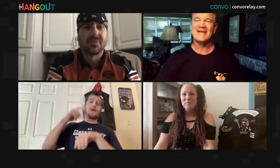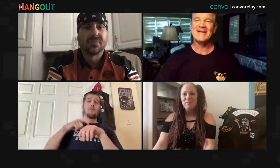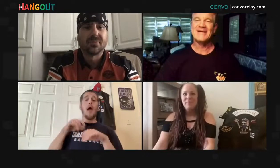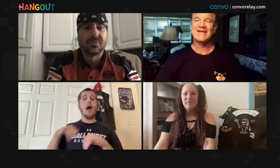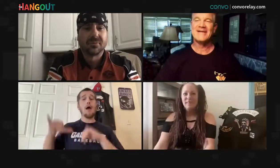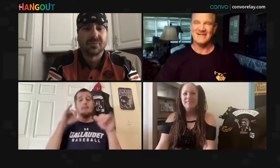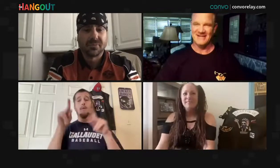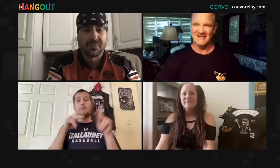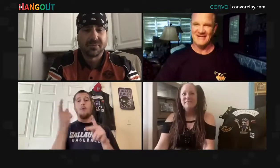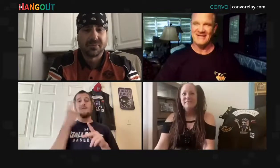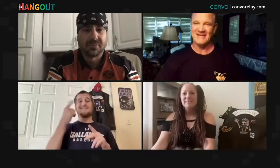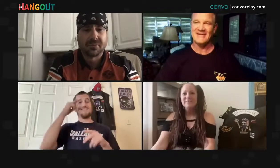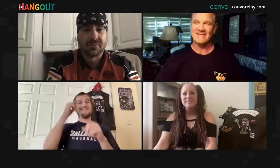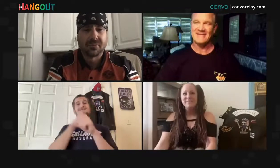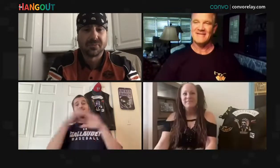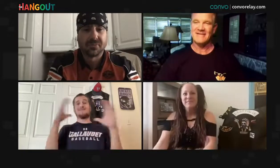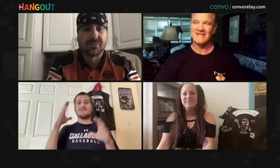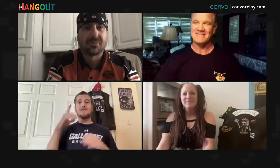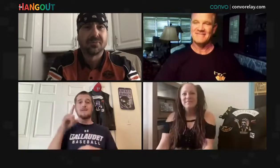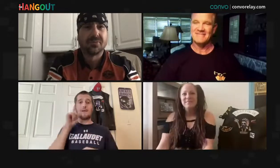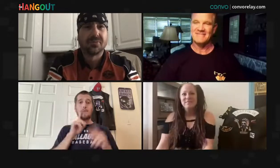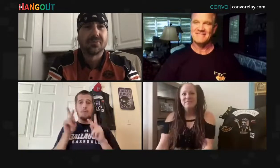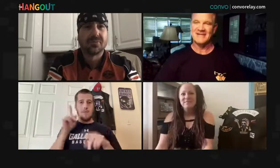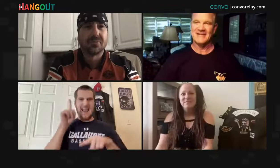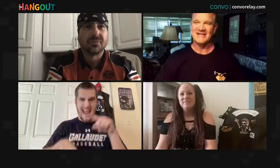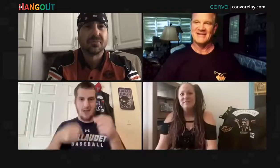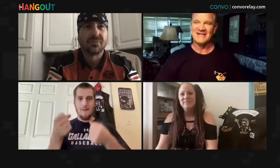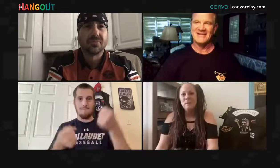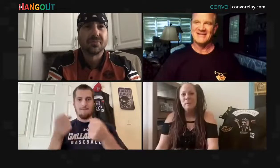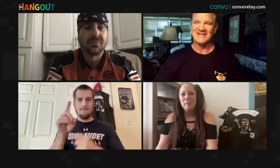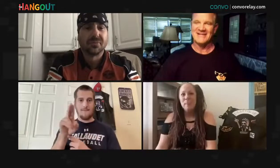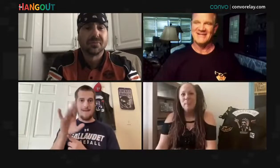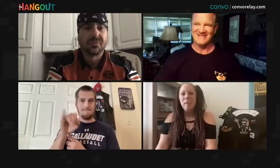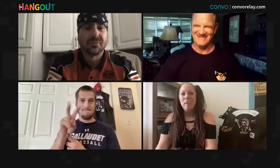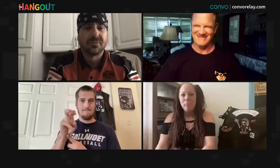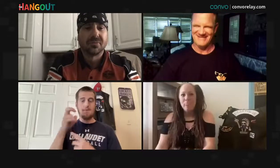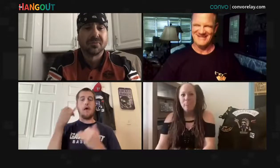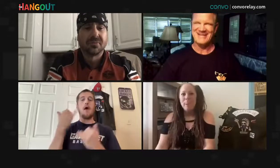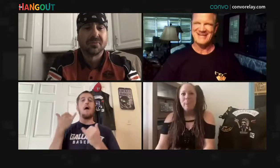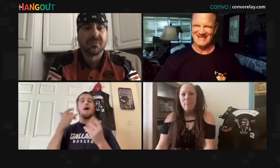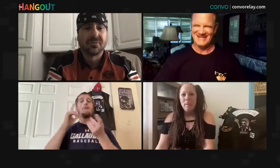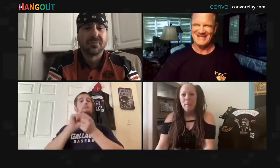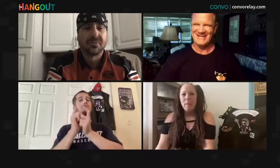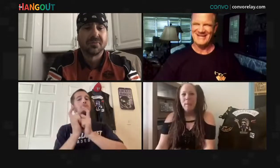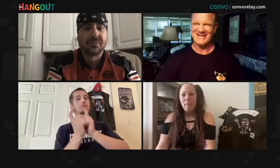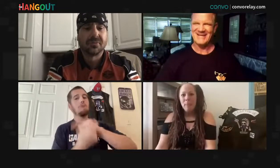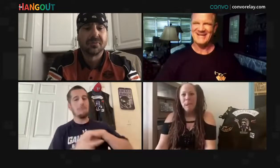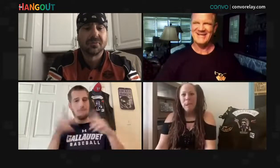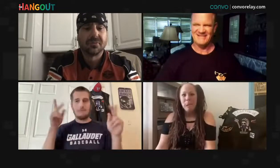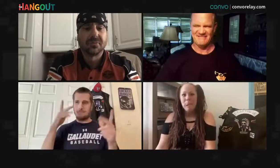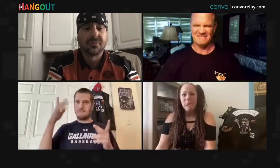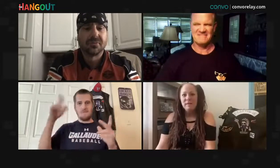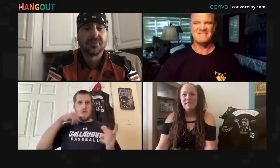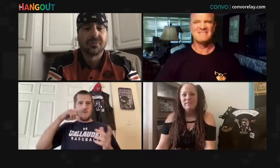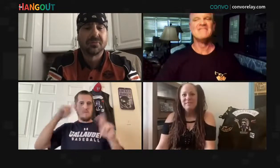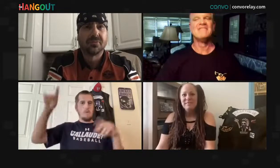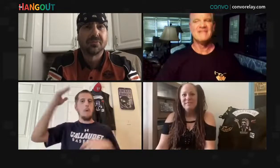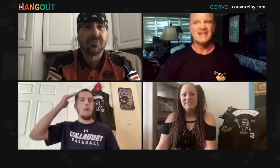thing is, back in the olden days, people, when they think of deaf people, they think of deaf people not being able to drive, but times have